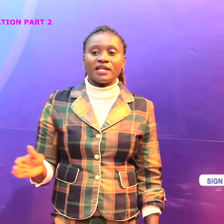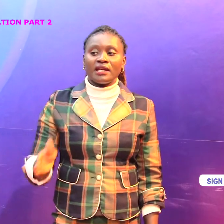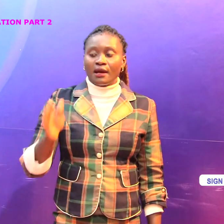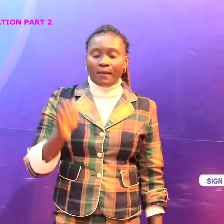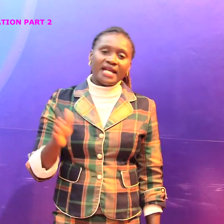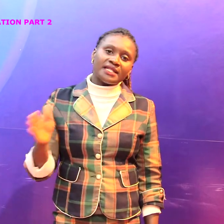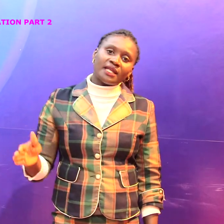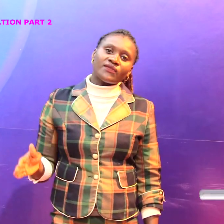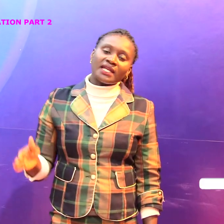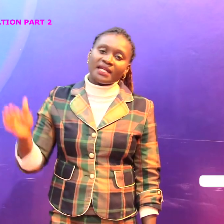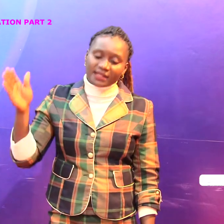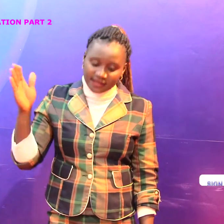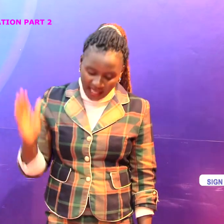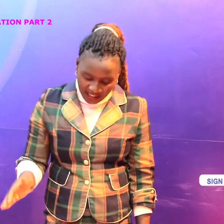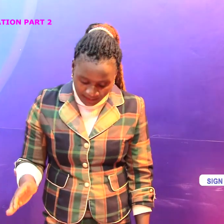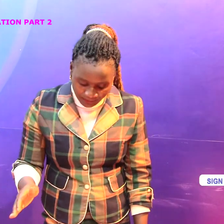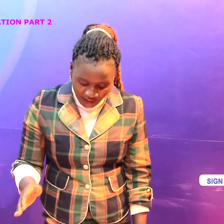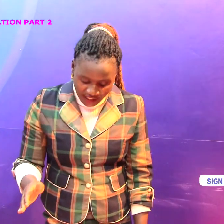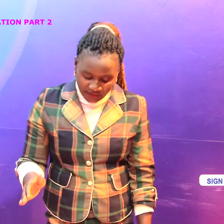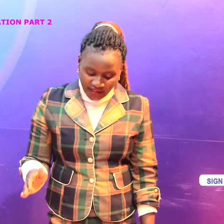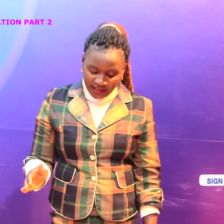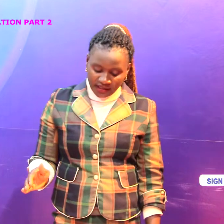said my chief is Saka. And then